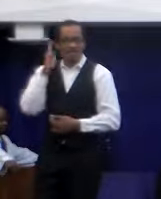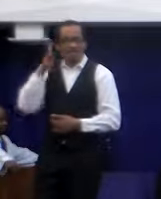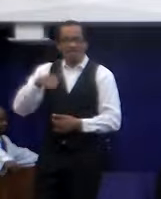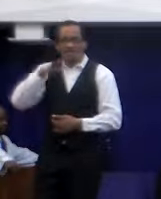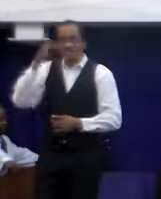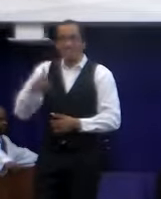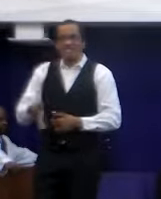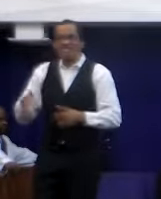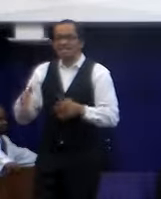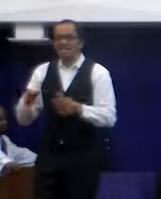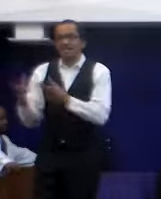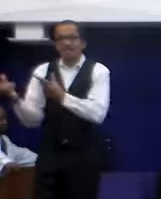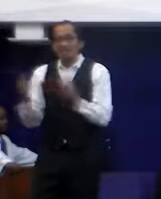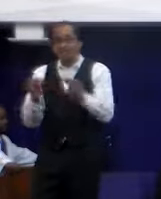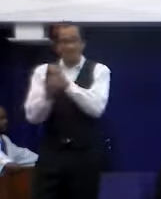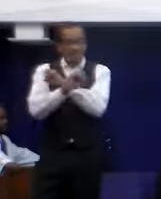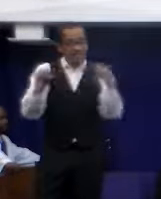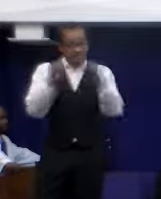without God's blessing. All right.